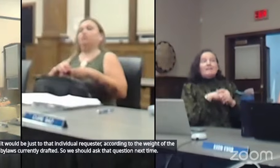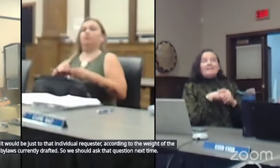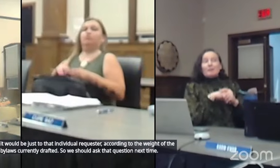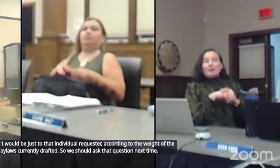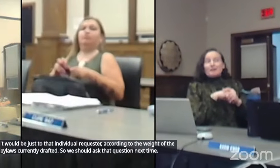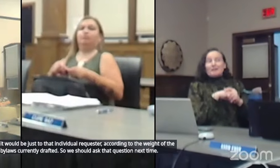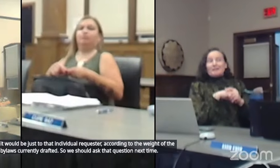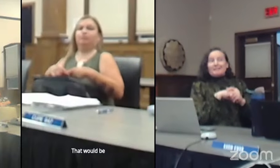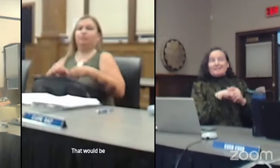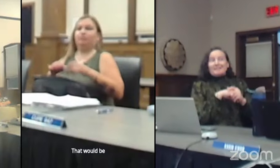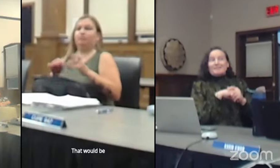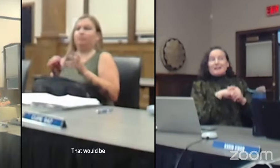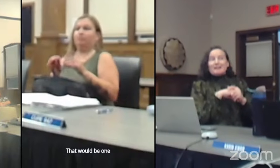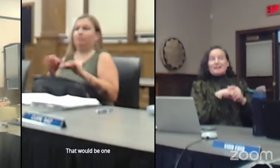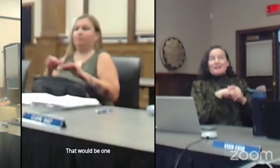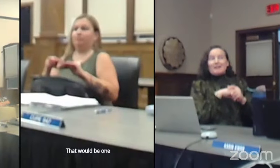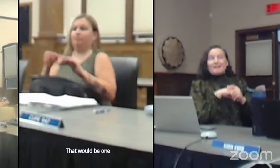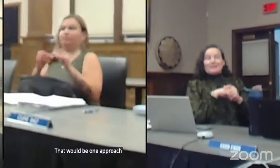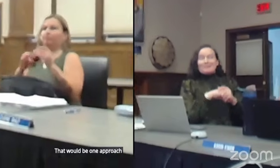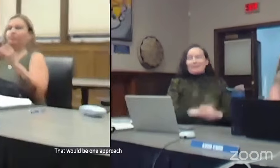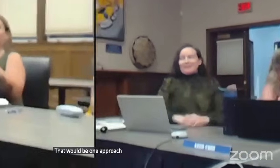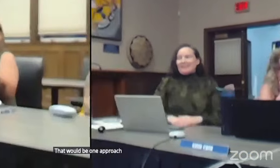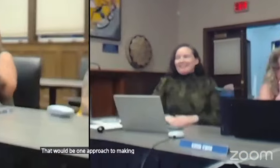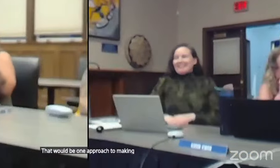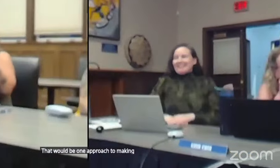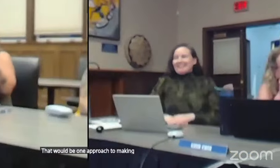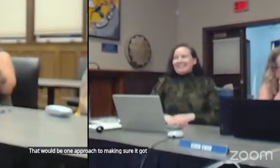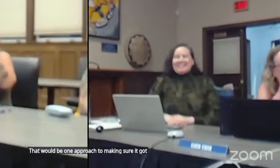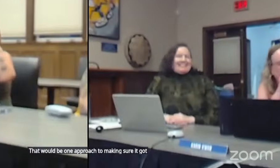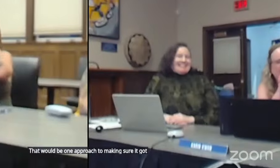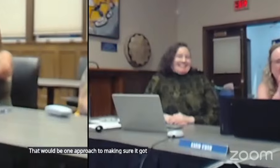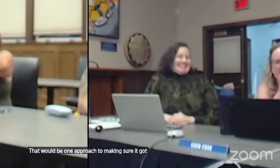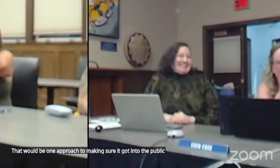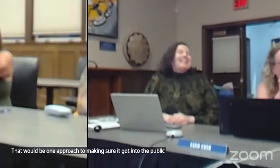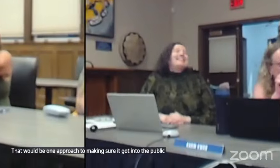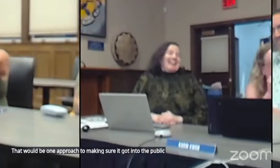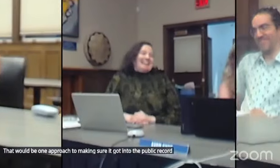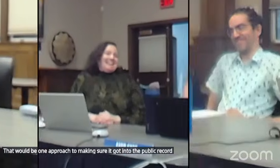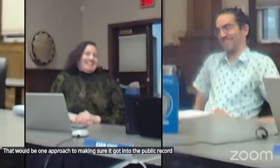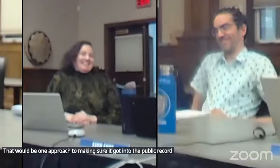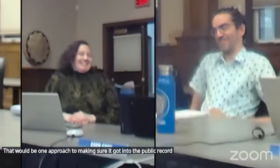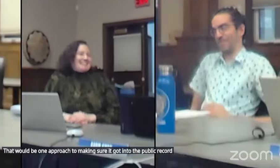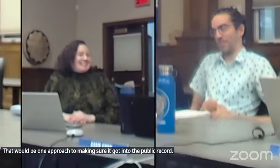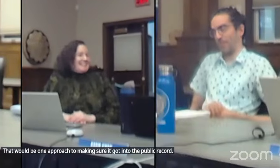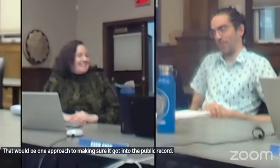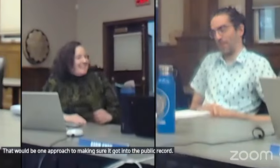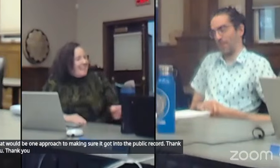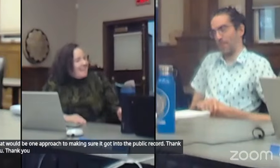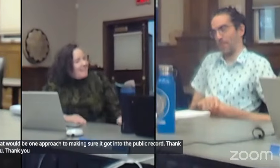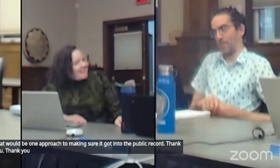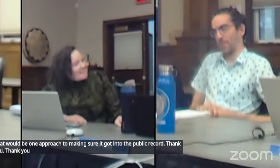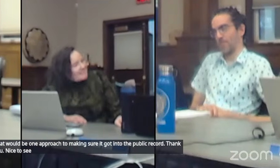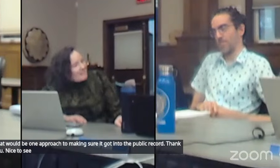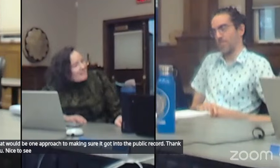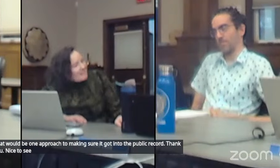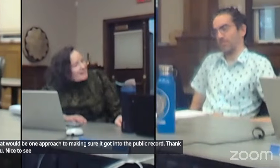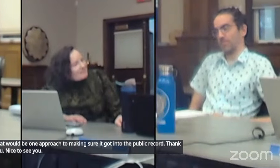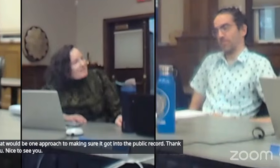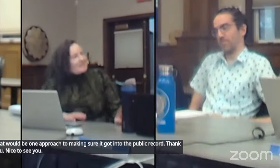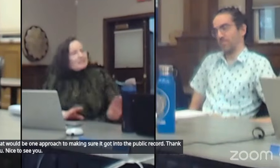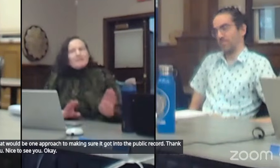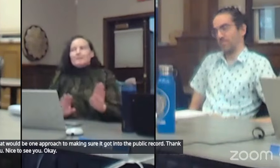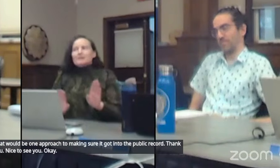That would be one approach to making sure it got into the public record. Thank you. Thank you. Nice to see you. Okay,